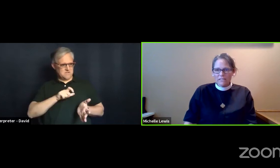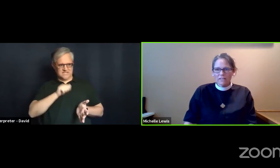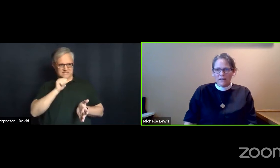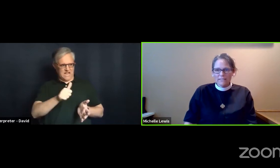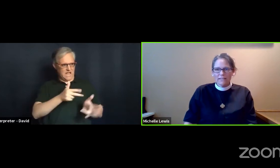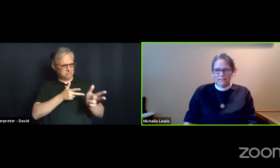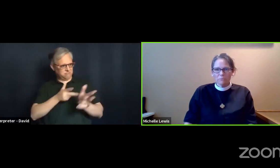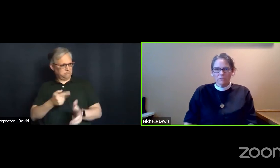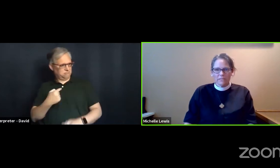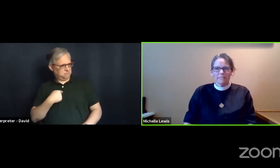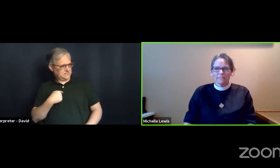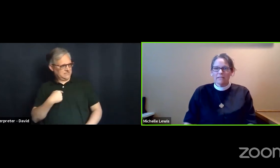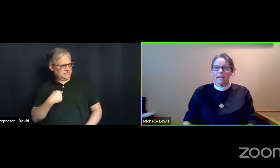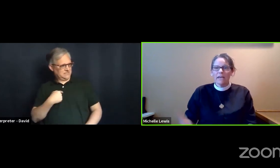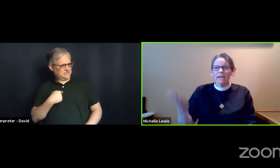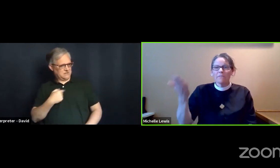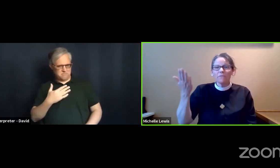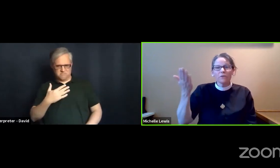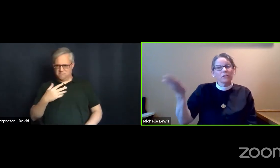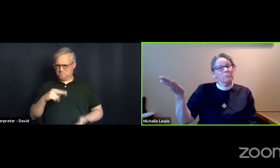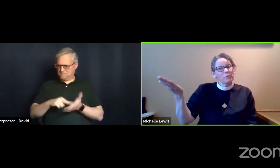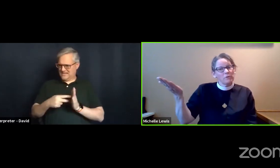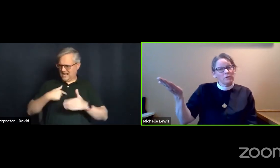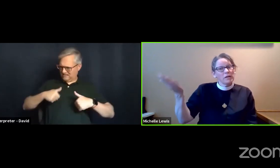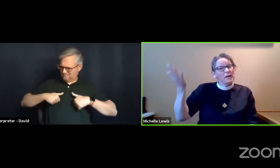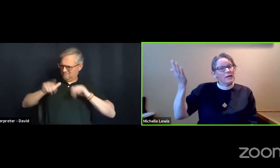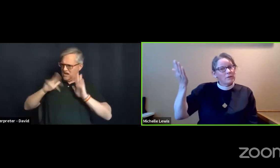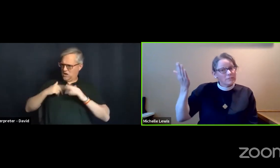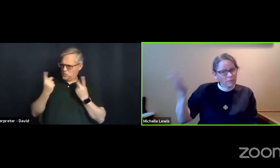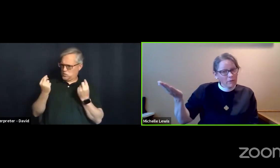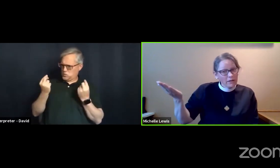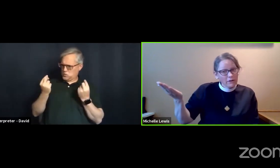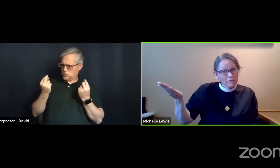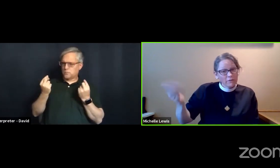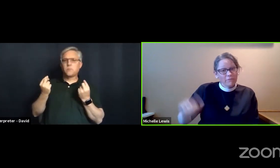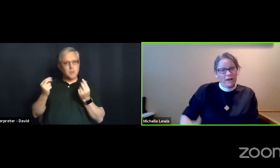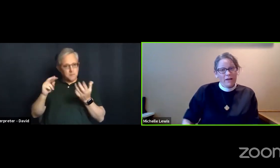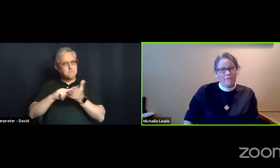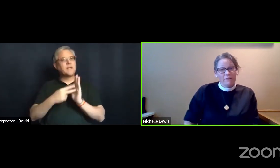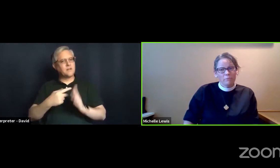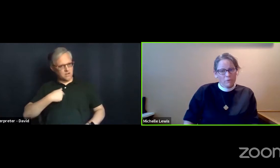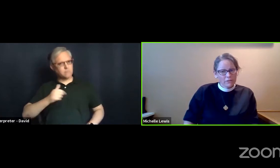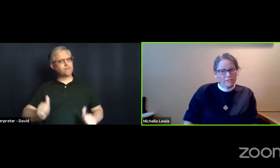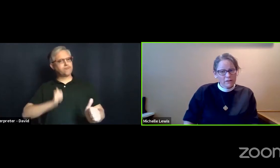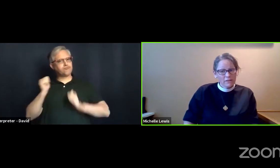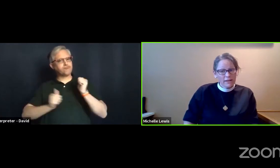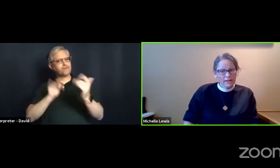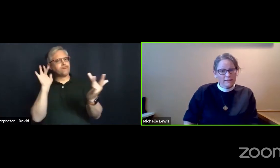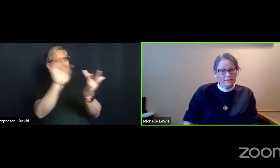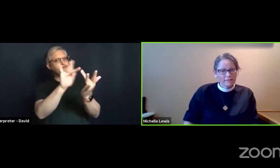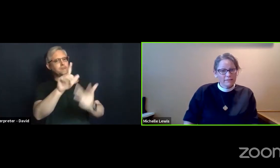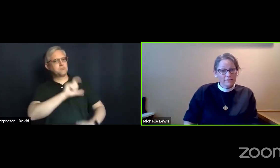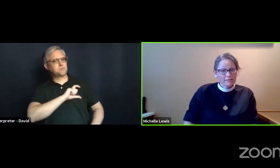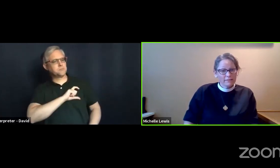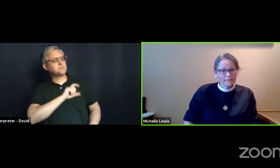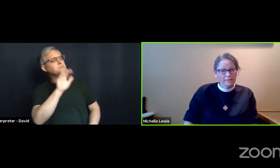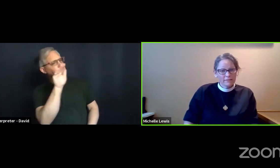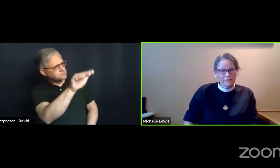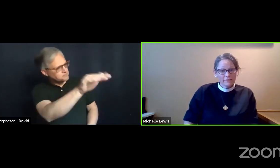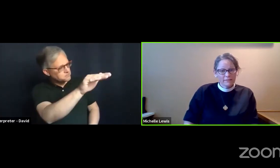I need to contact the police and say, hey, if you're going to pull somebody over for having a broken tail light,